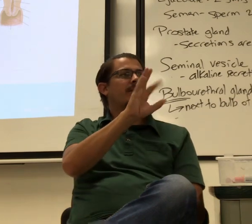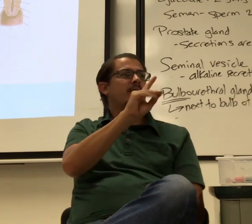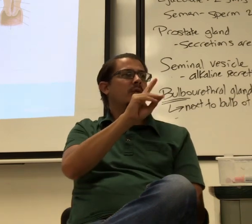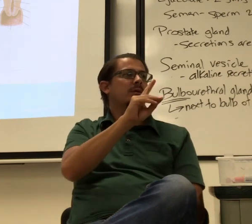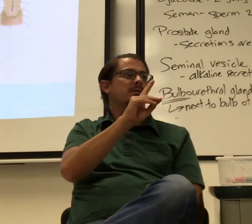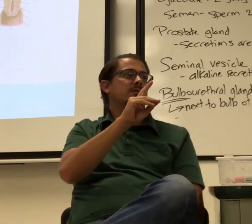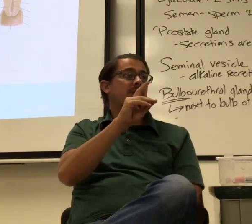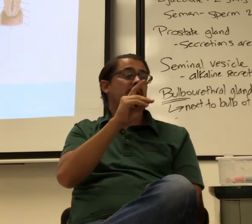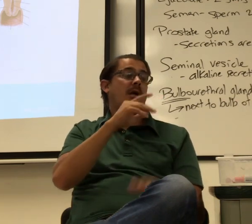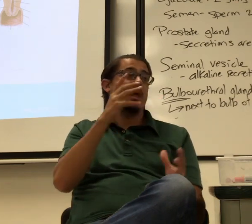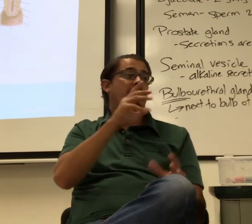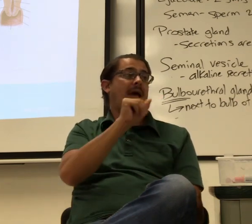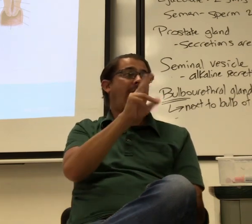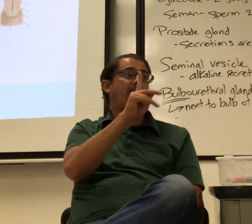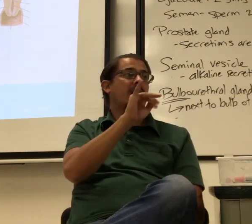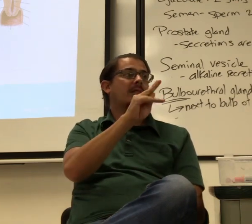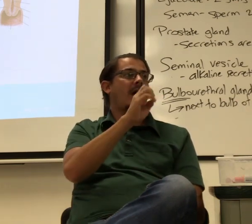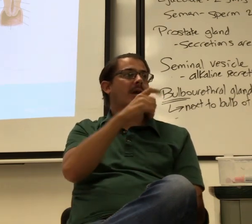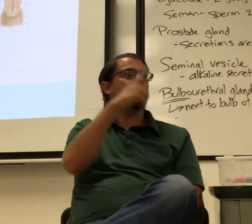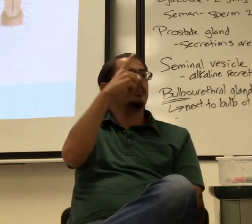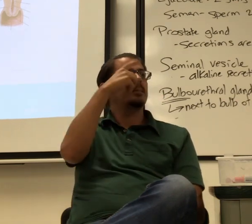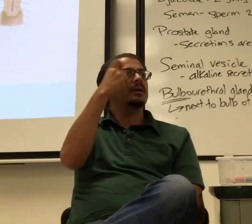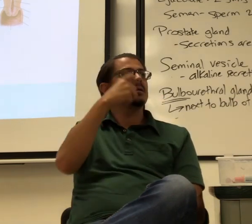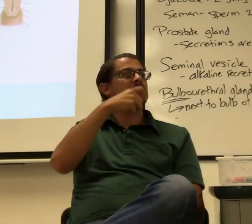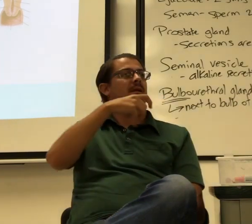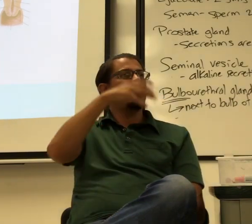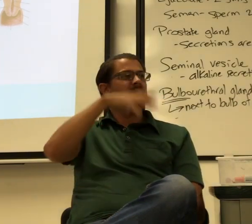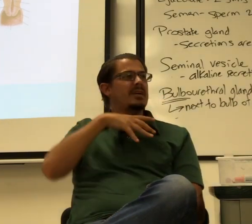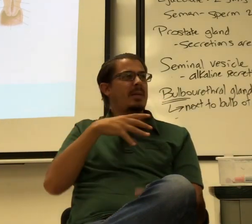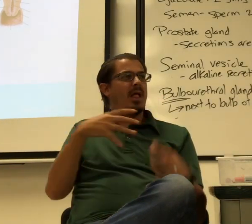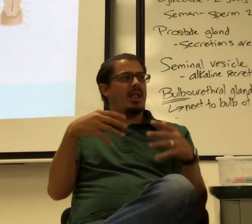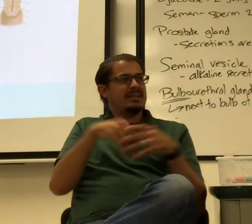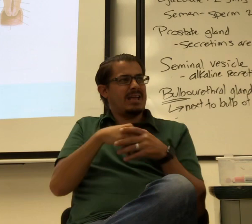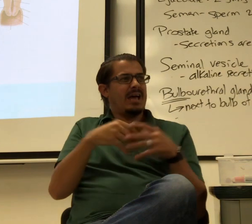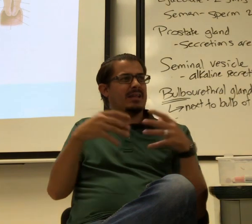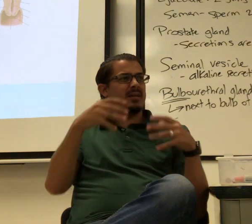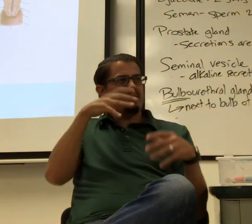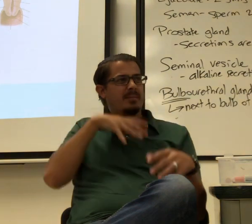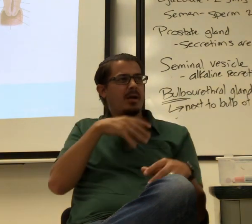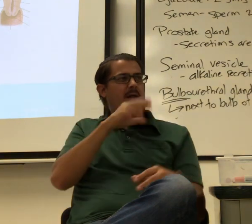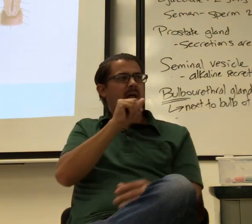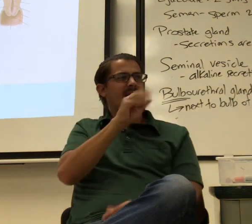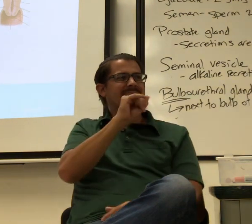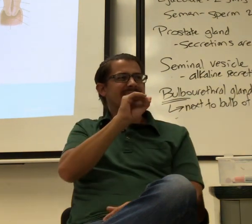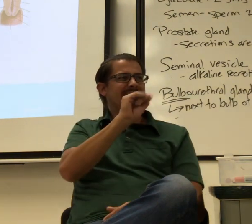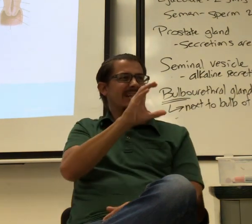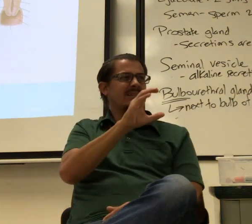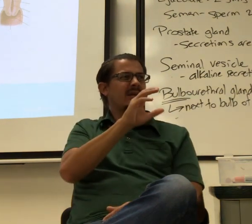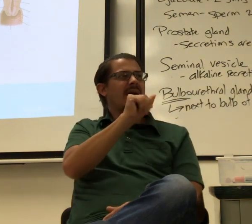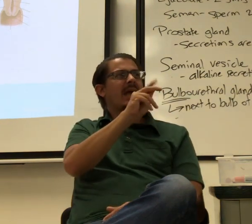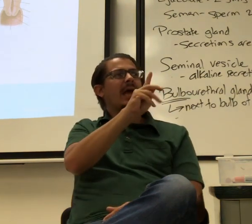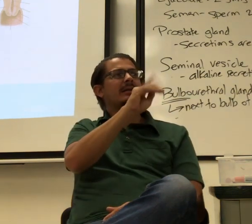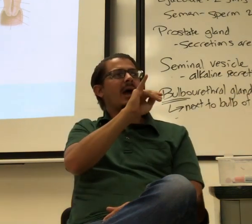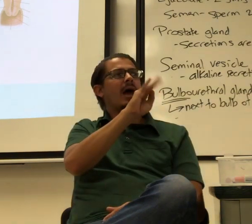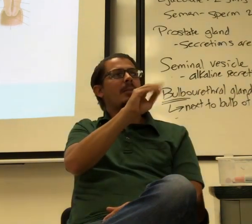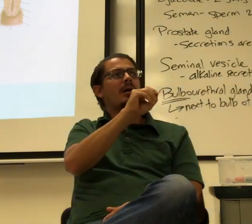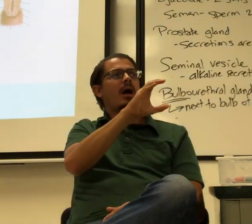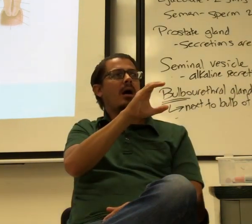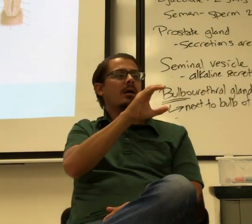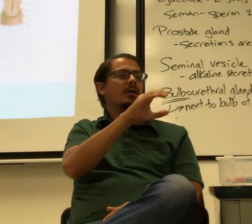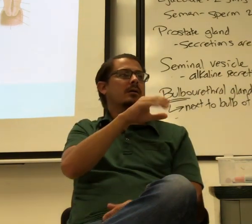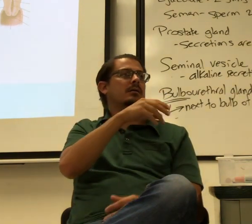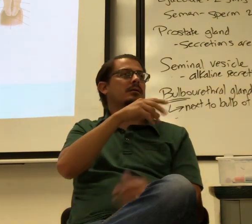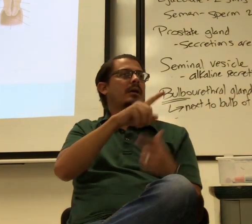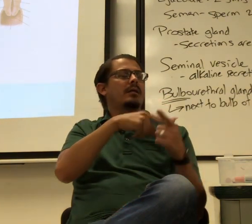alkaline because the female reproductive tract is very acidic. There's an antibiotic called the seminal plasmin, and